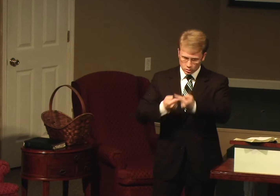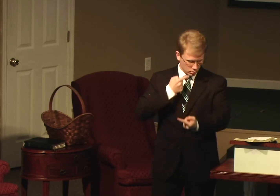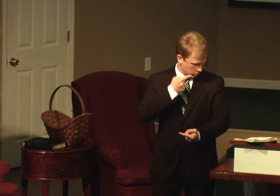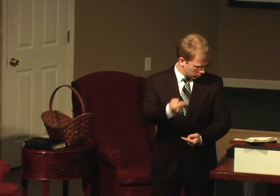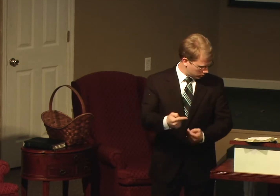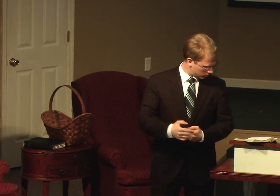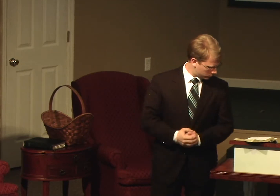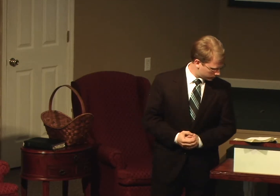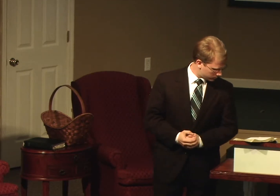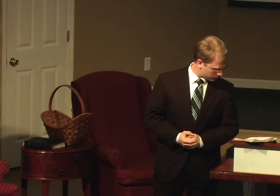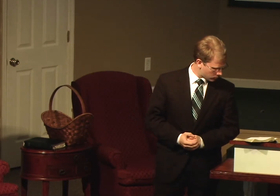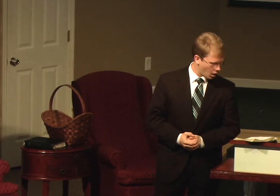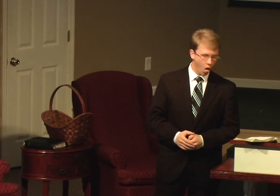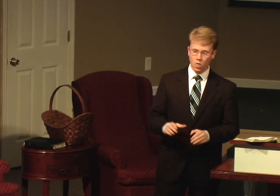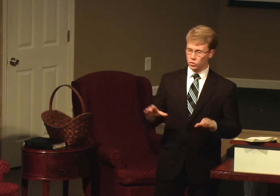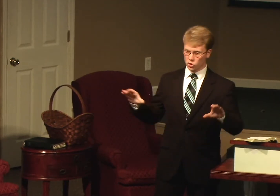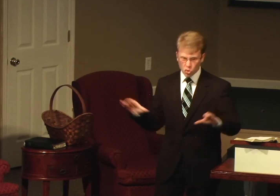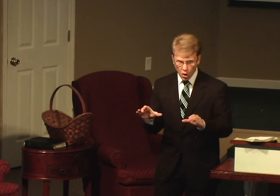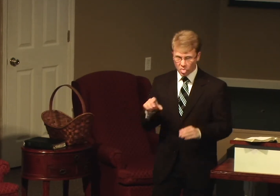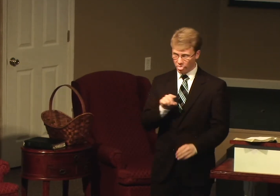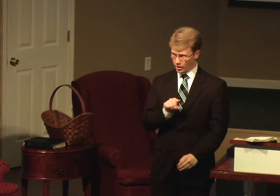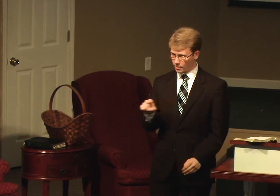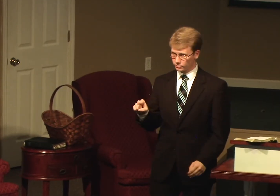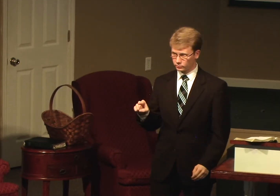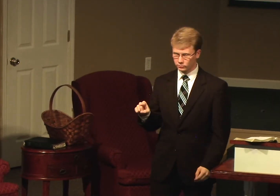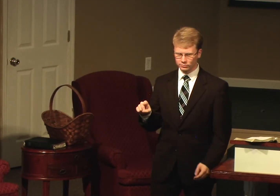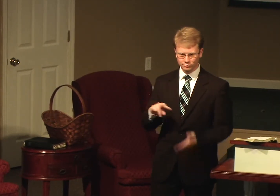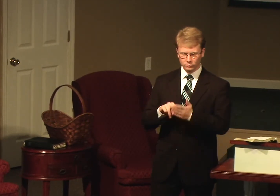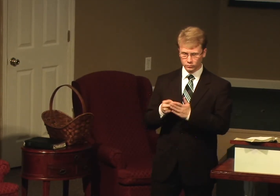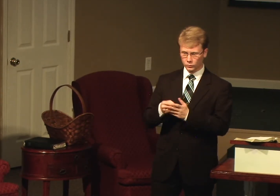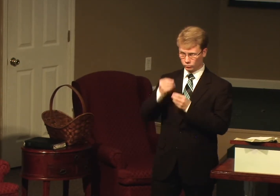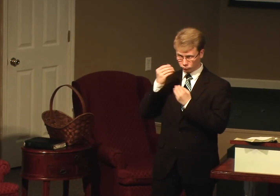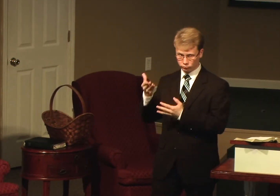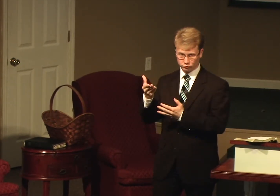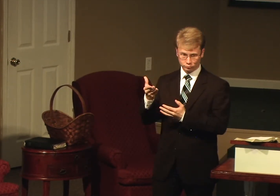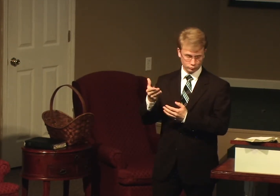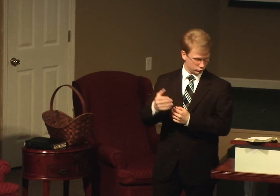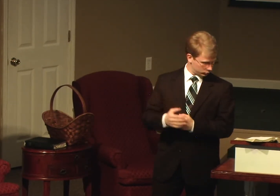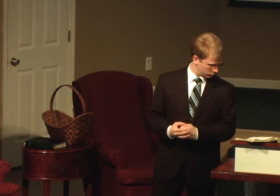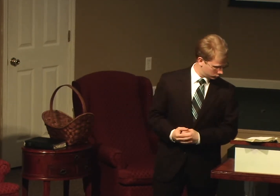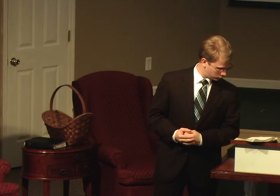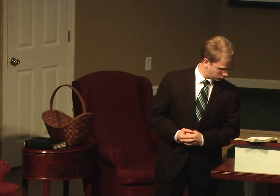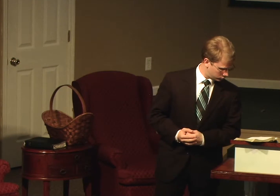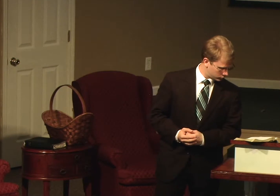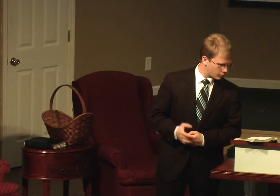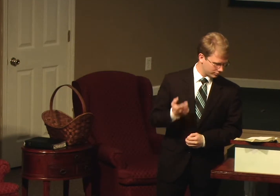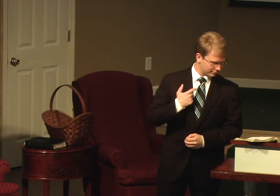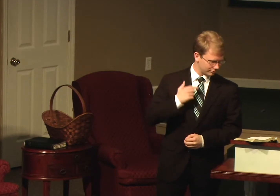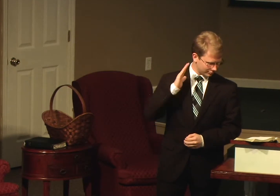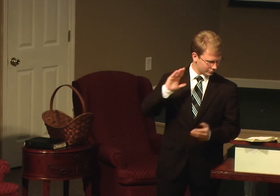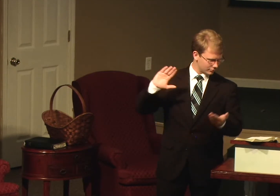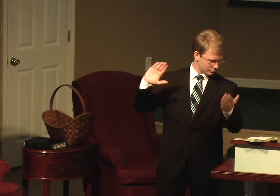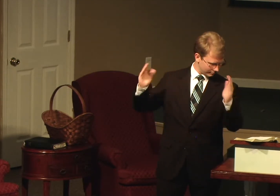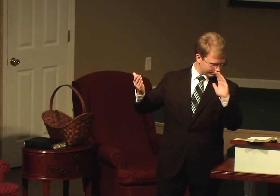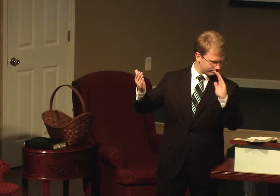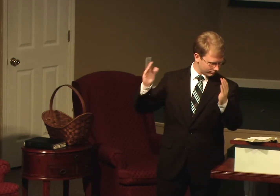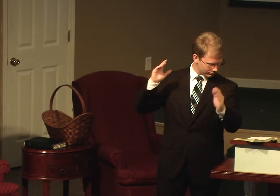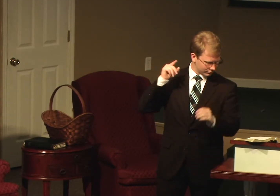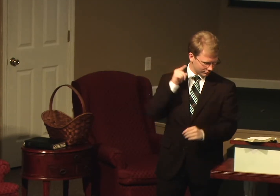Therefore, whosoever heareth these sayings of mine and doeth them, which means you have to obey, I